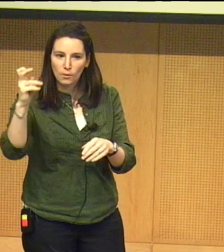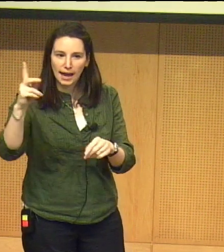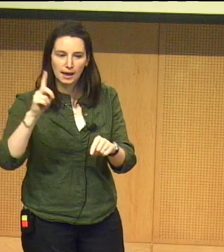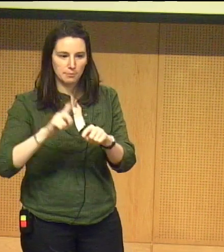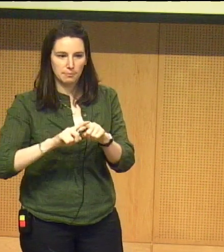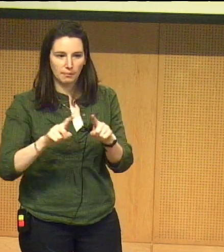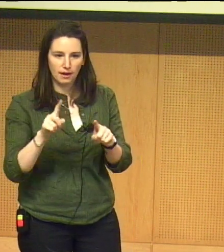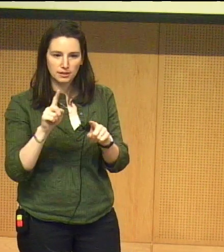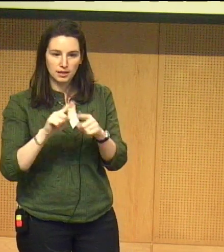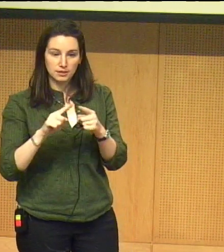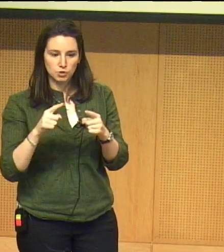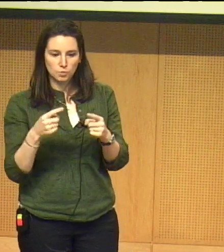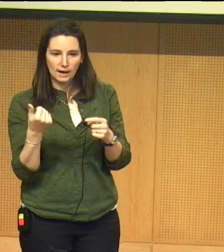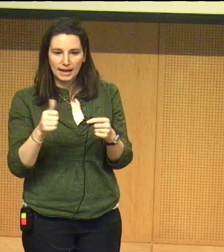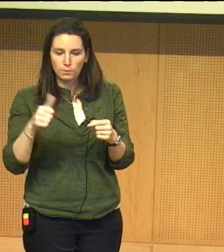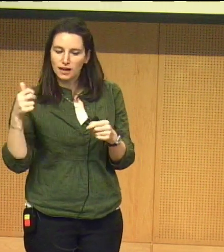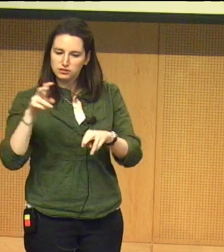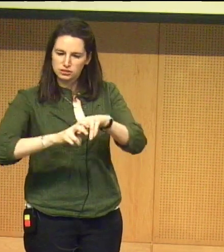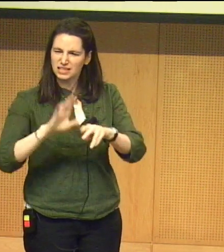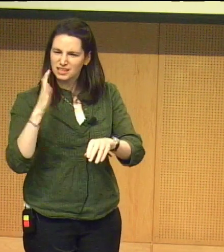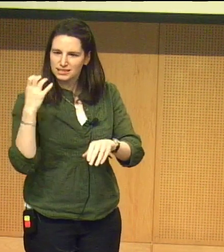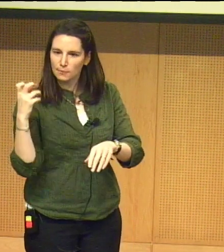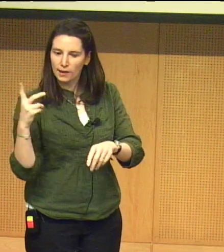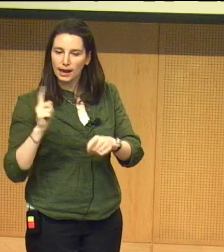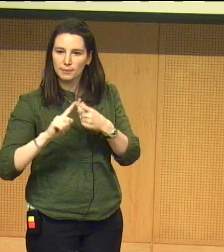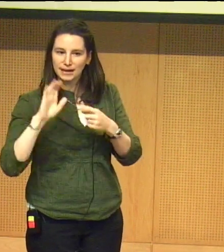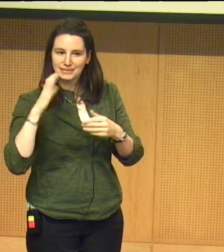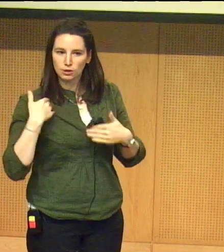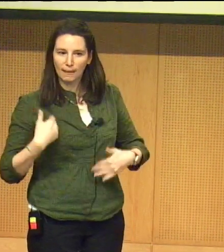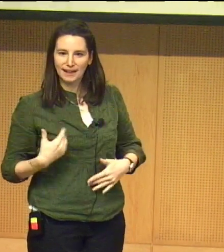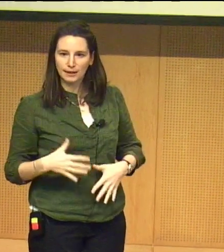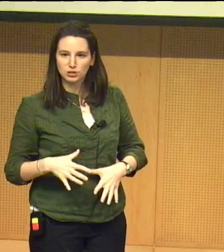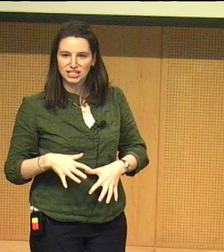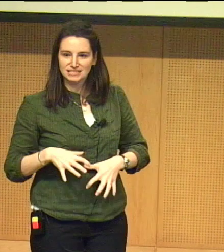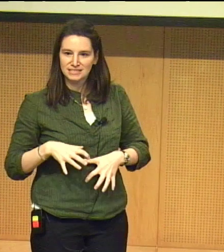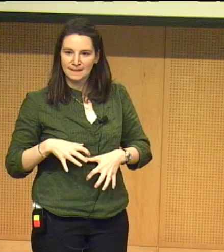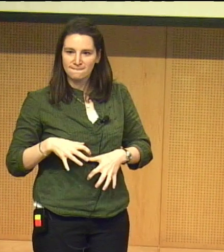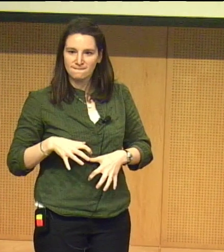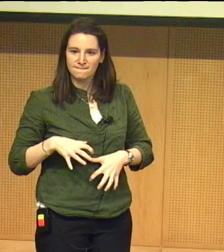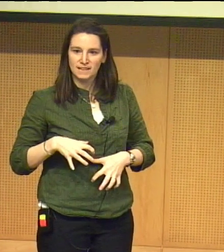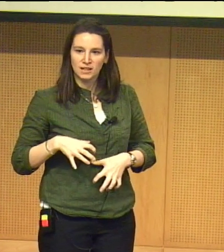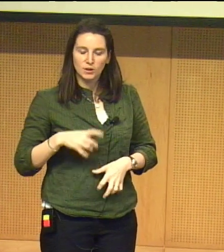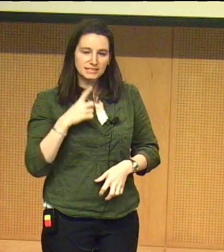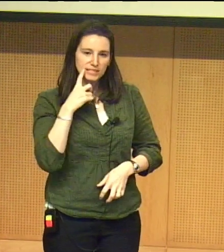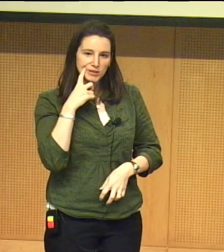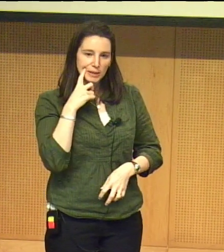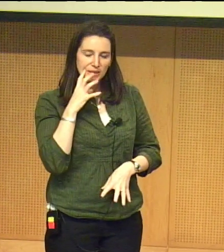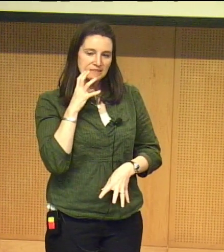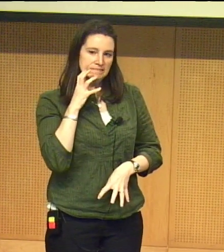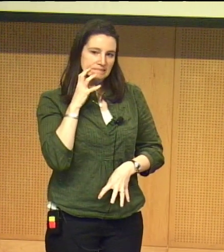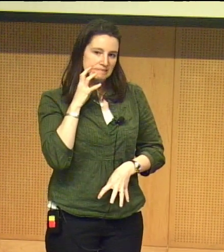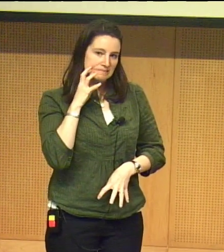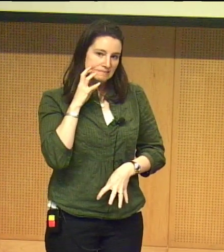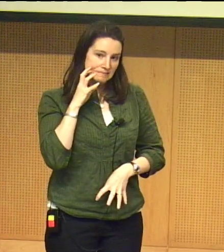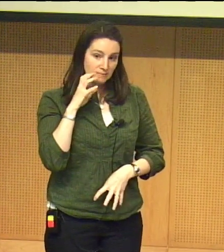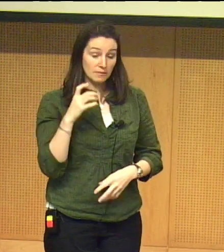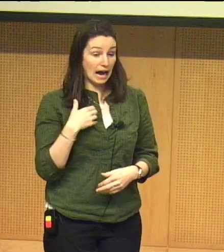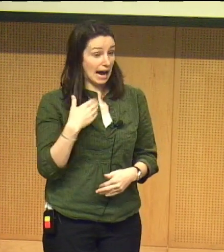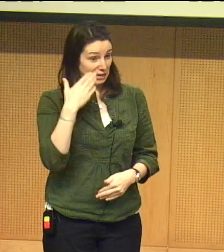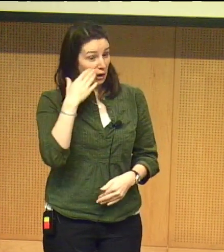okay, but to anyone else they're saying they seem okay, but I see their body language getting stiff. I see their lip getting, I know